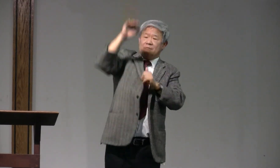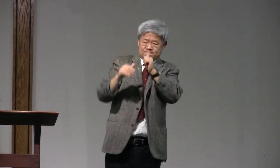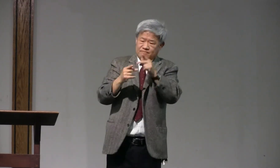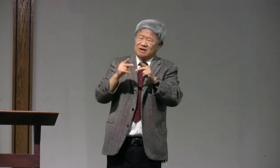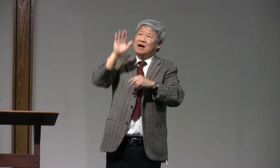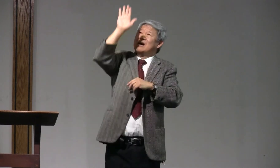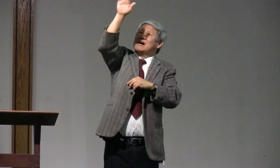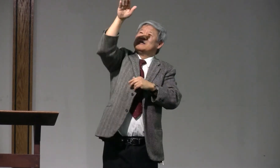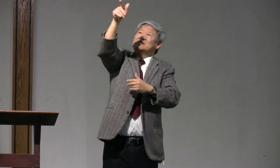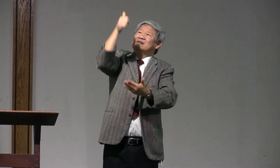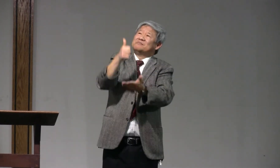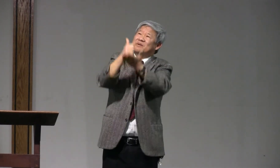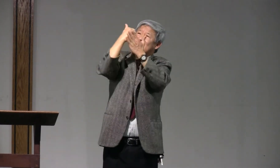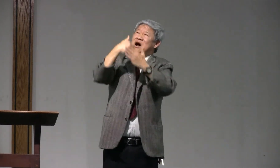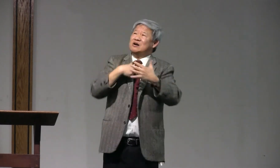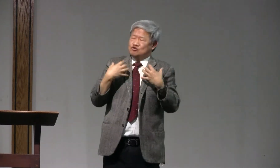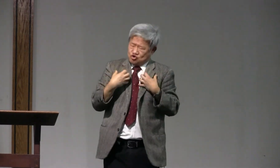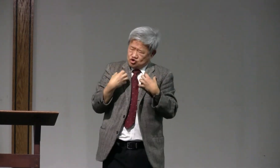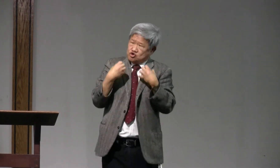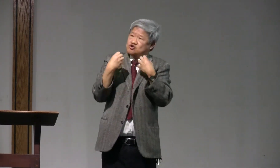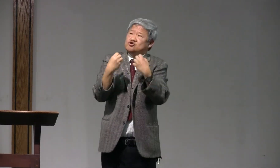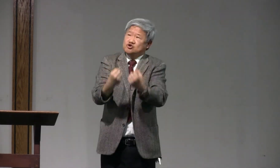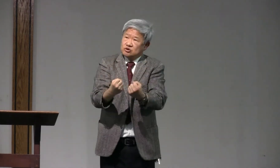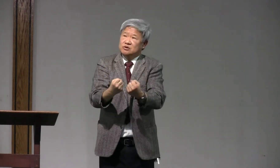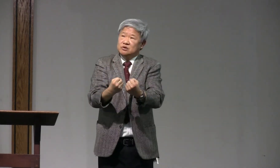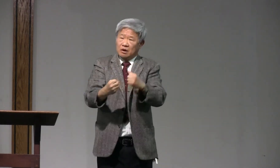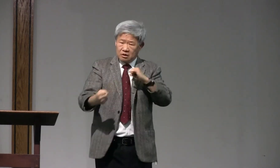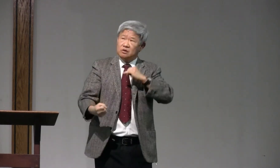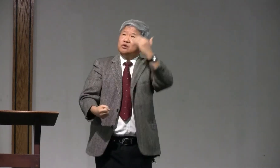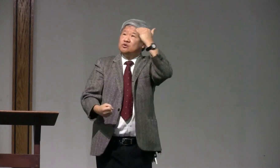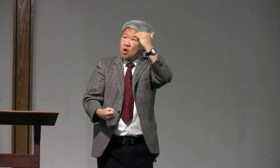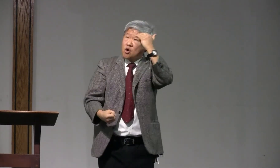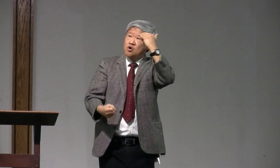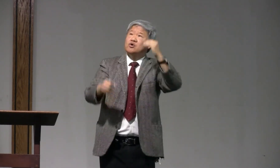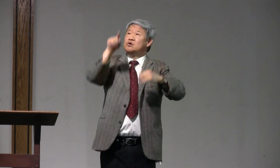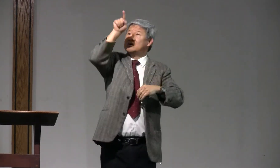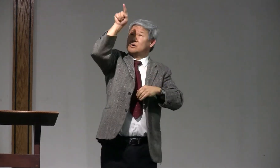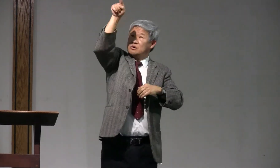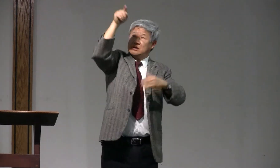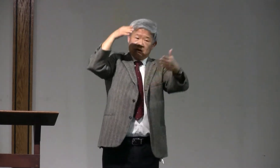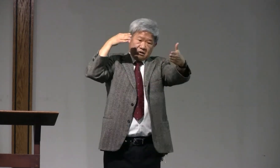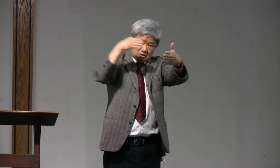Pray and ask God to help you, give you courage.